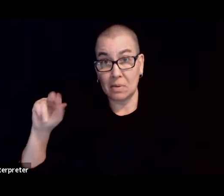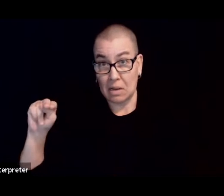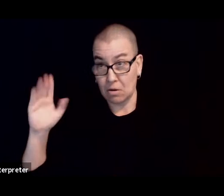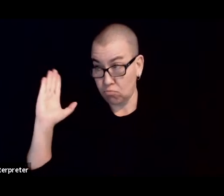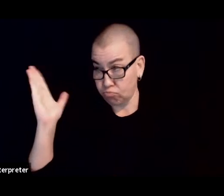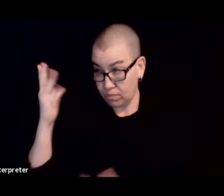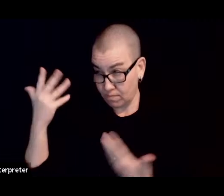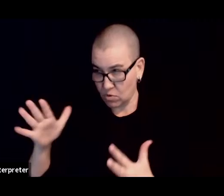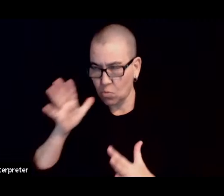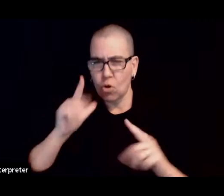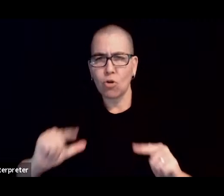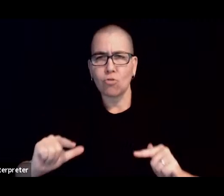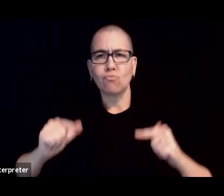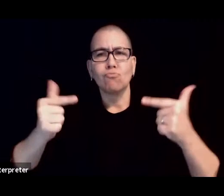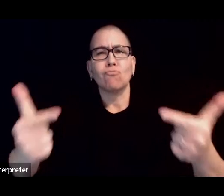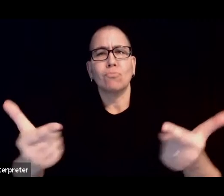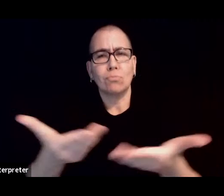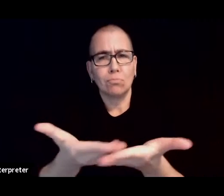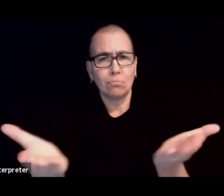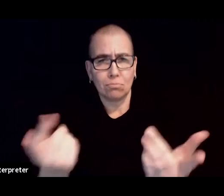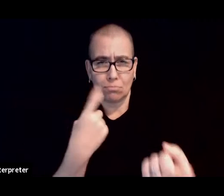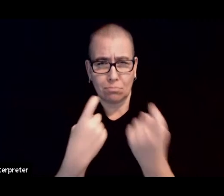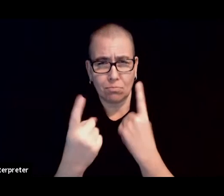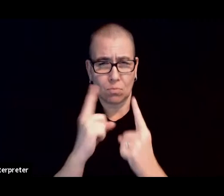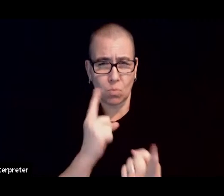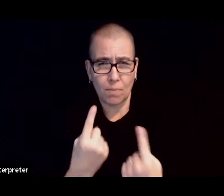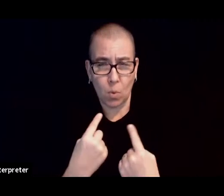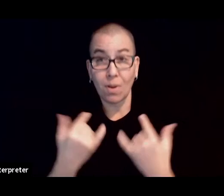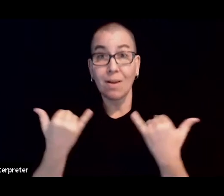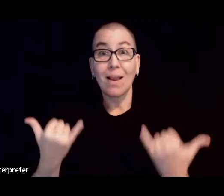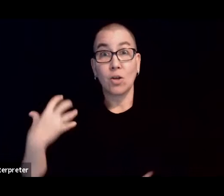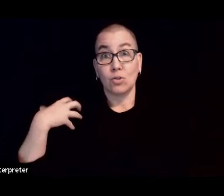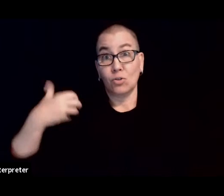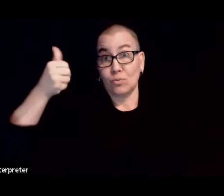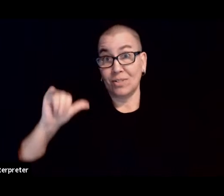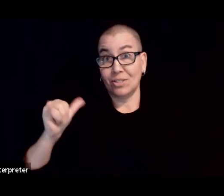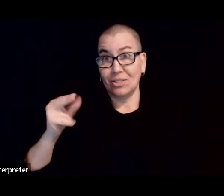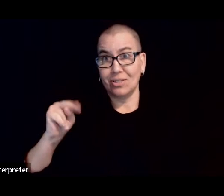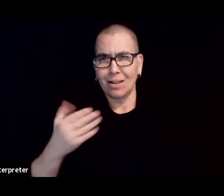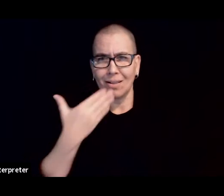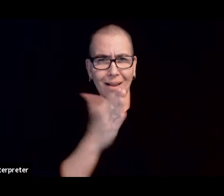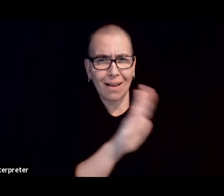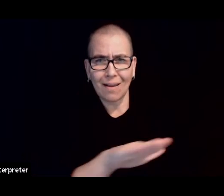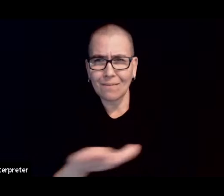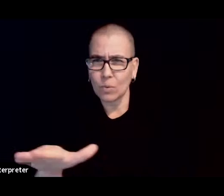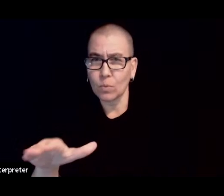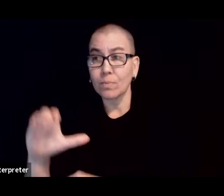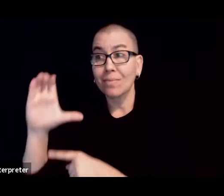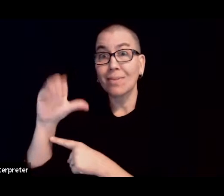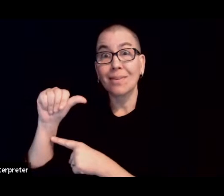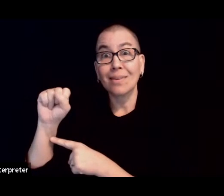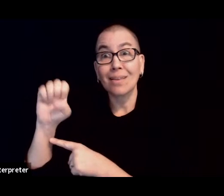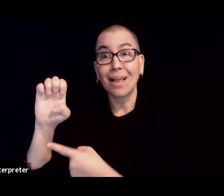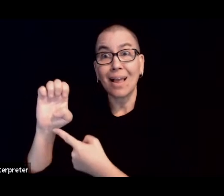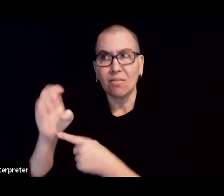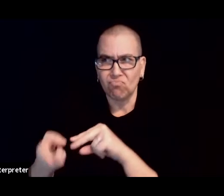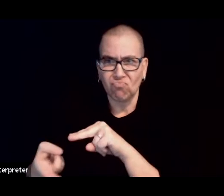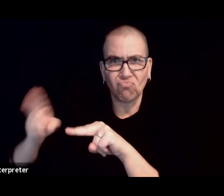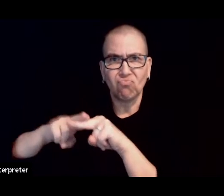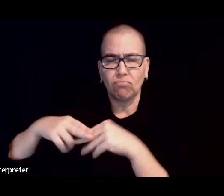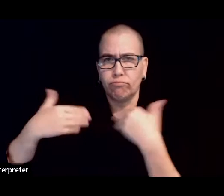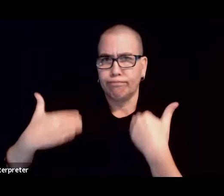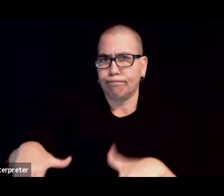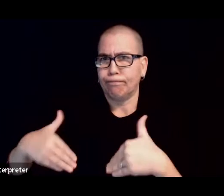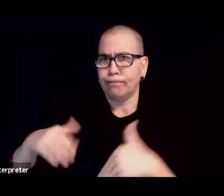afternoon, everyone. Well, the pace of growth in COVID-19 globally is not slowing